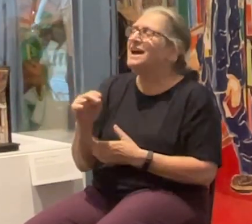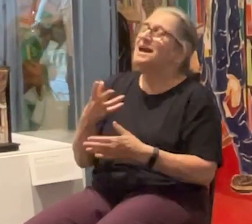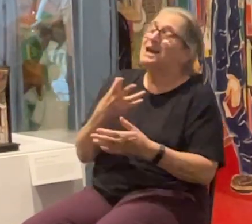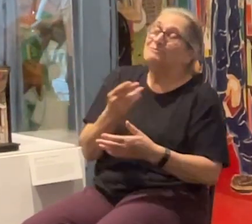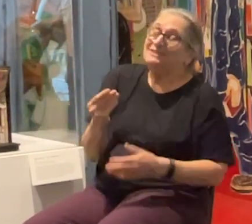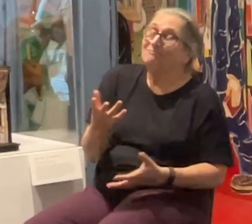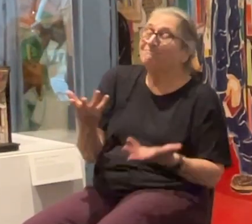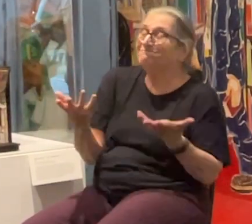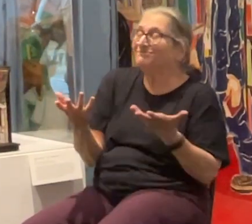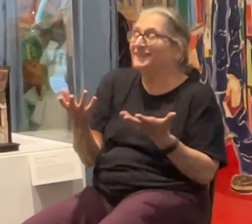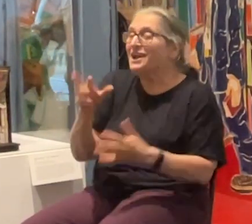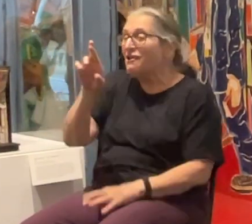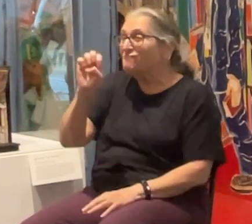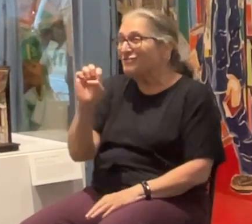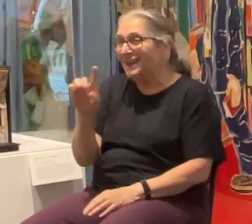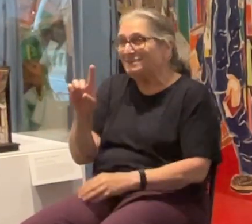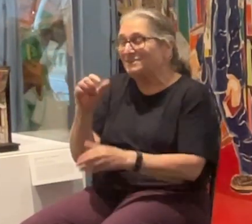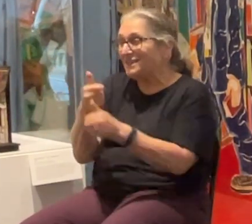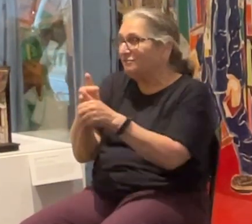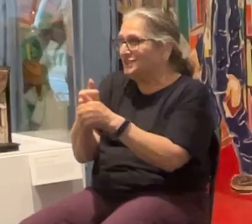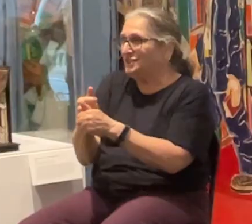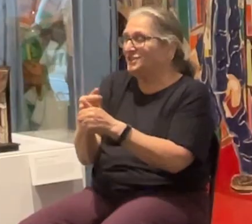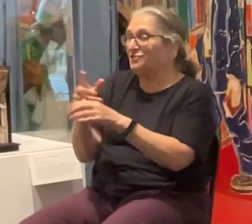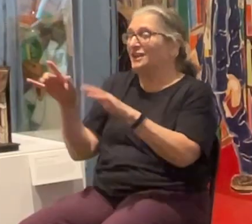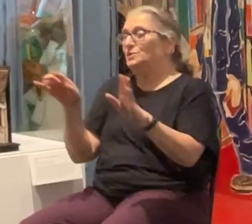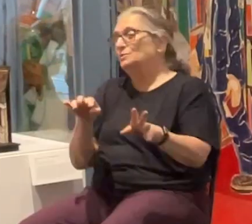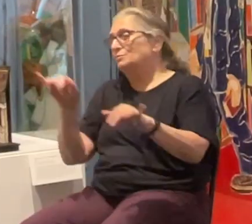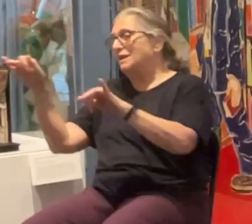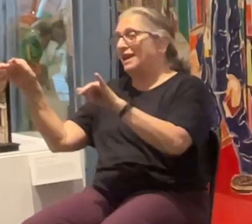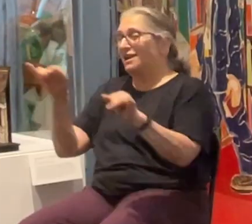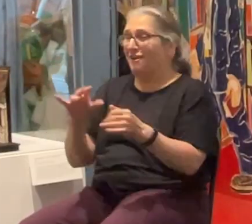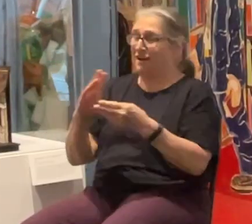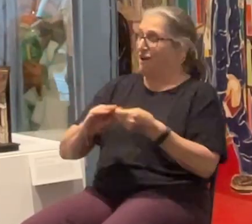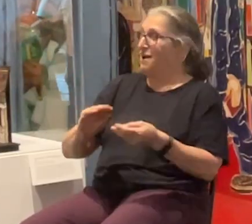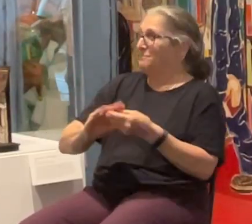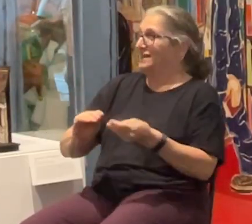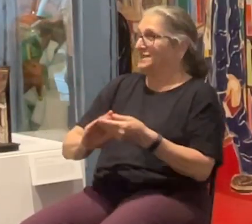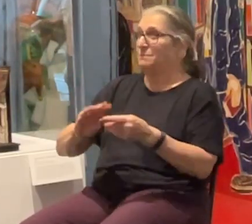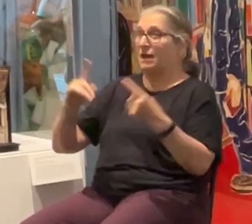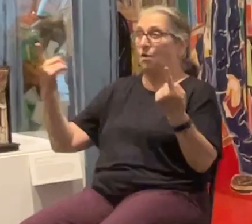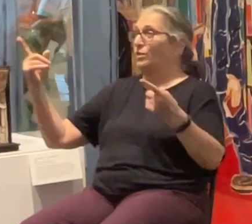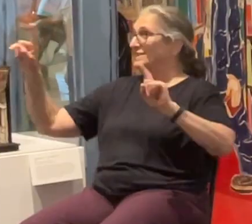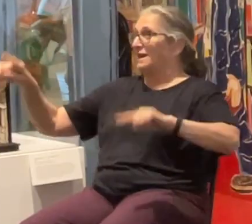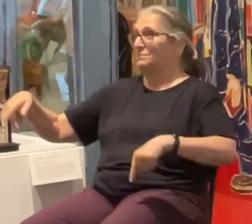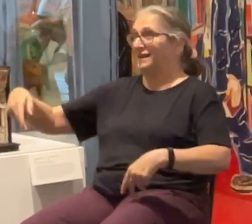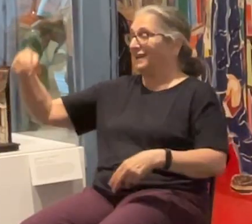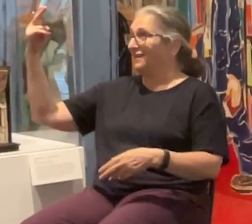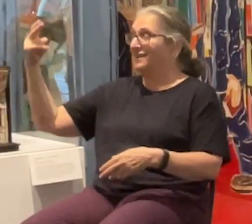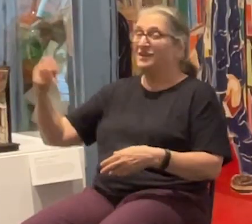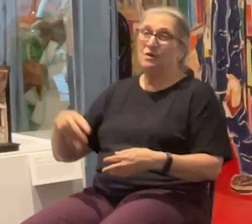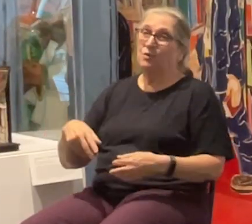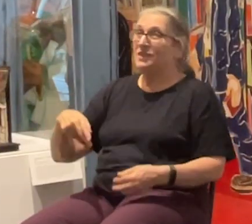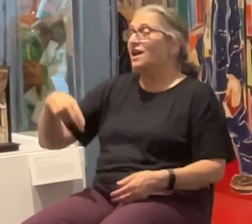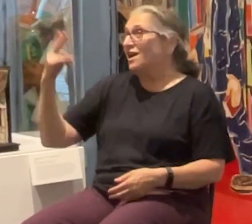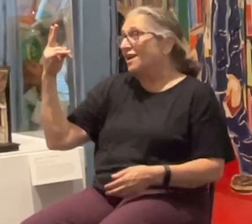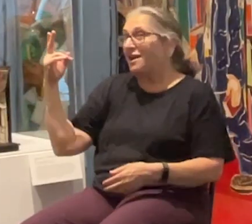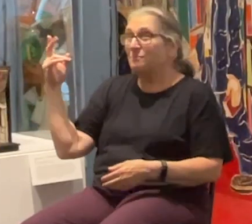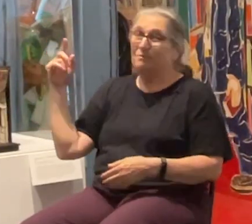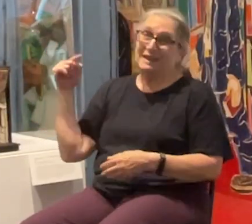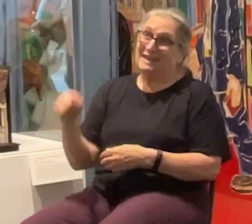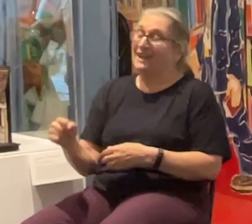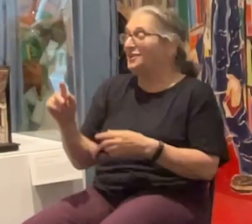which obviously has come to pass, right, you know, in New York, certainly. And the other thing I wanted to